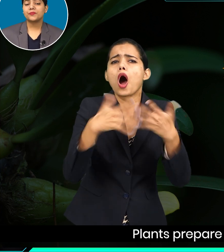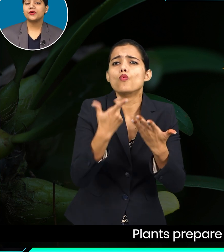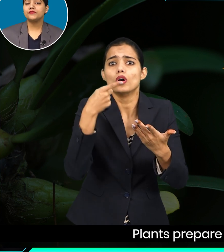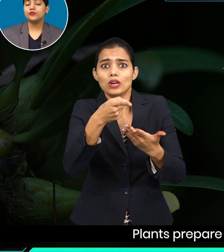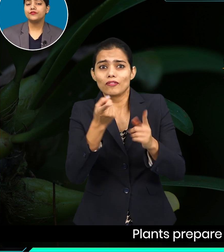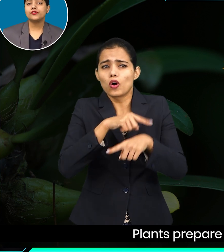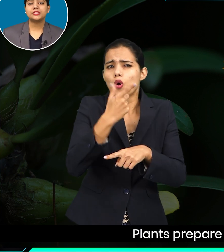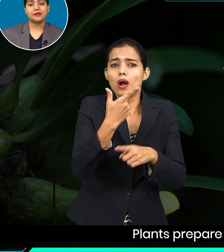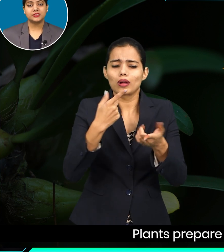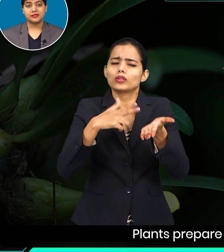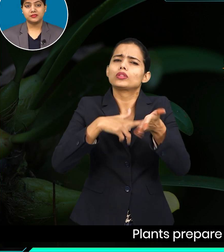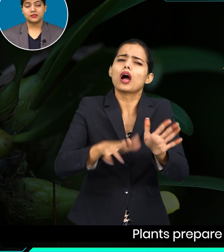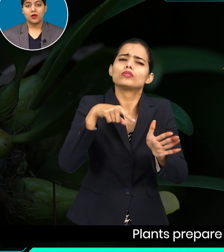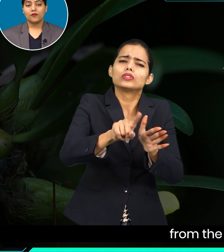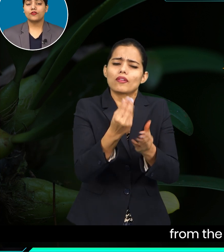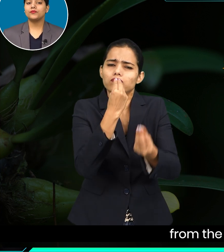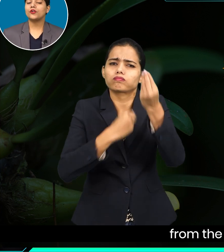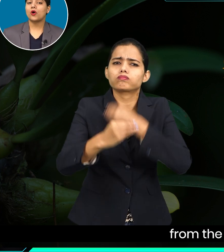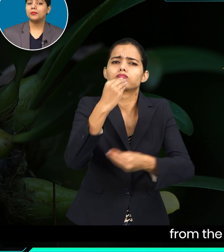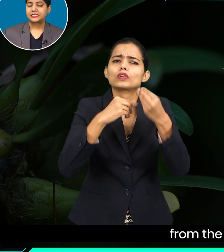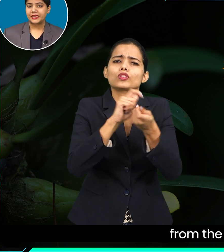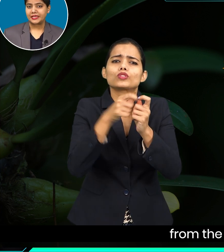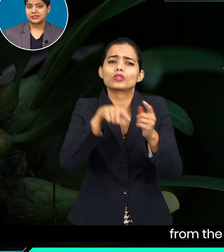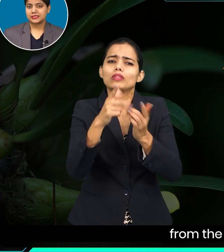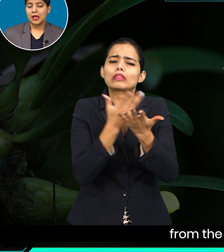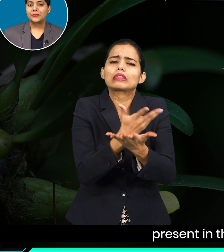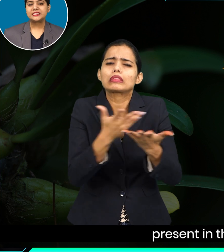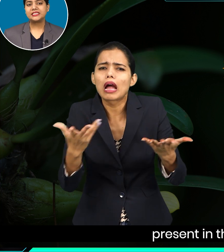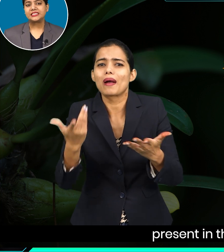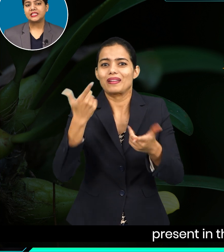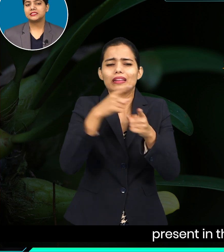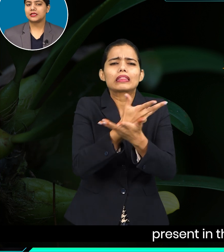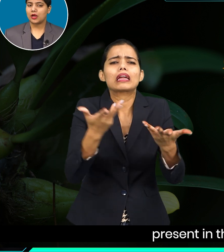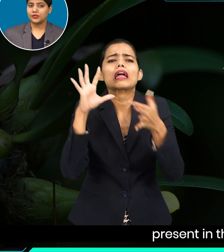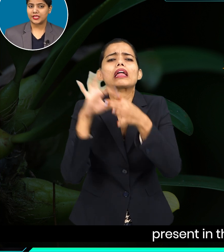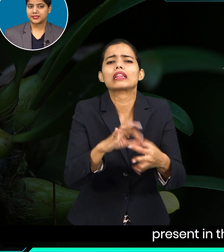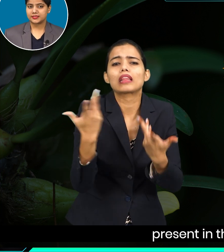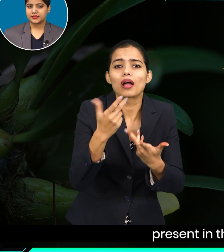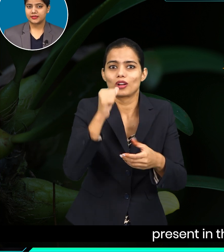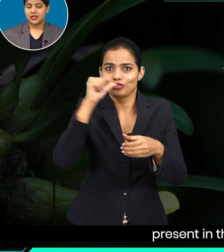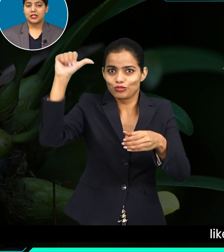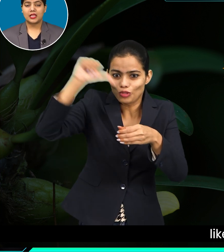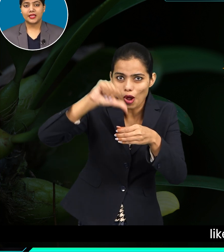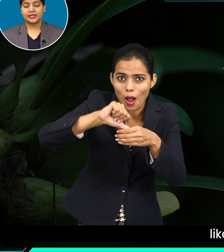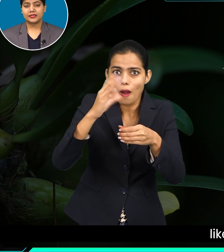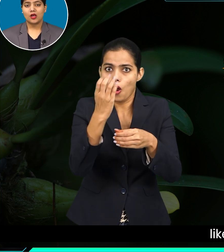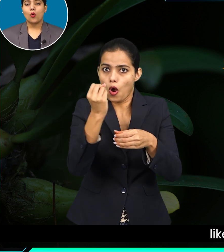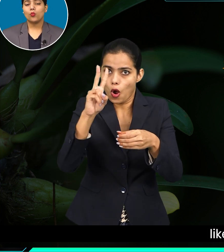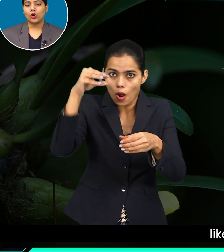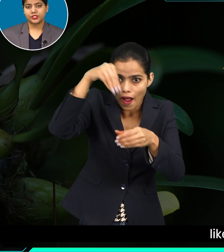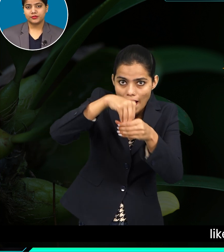Plants prepare food for themselves from the raw materials present in their surroundings